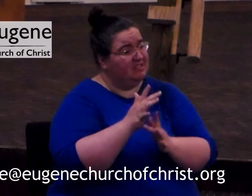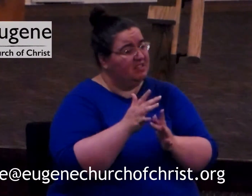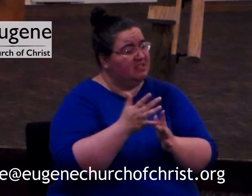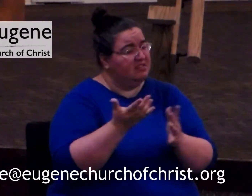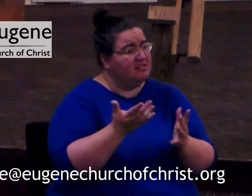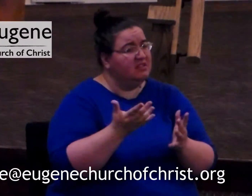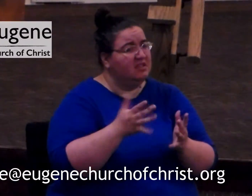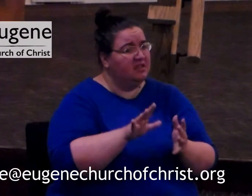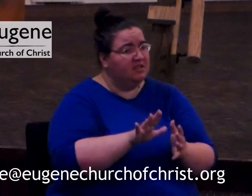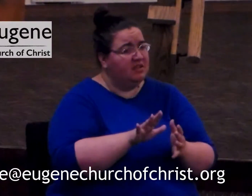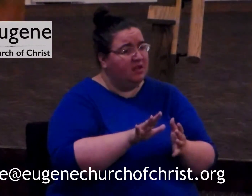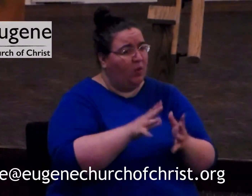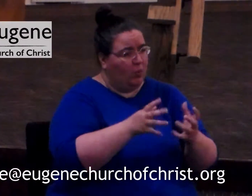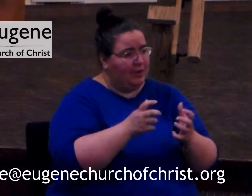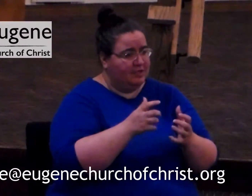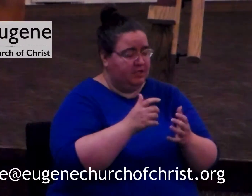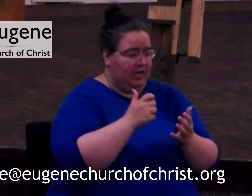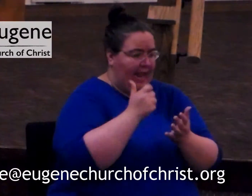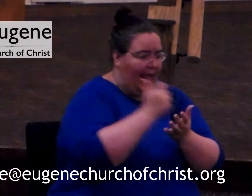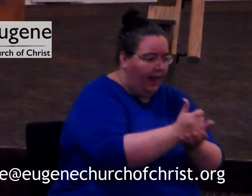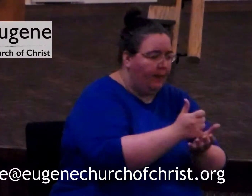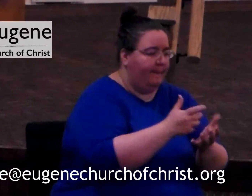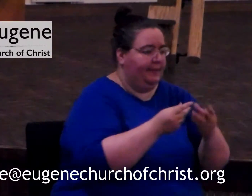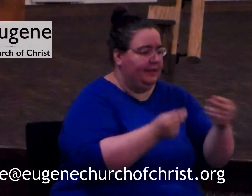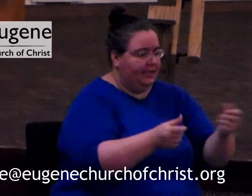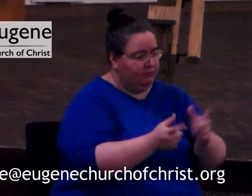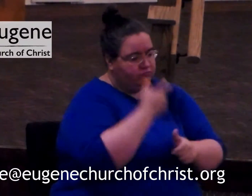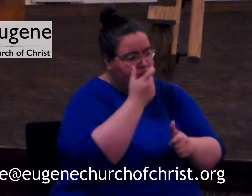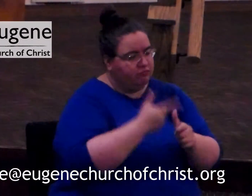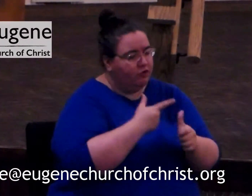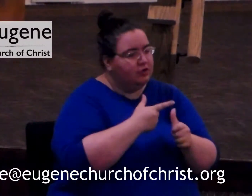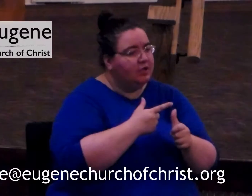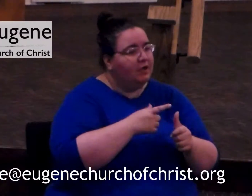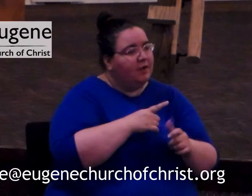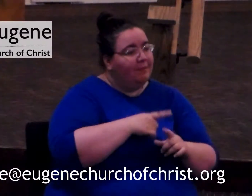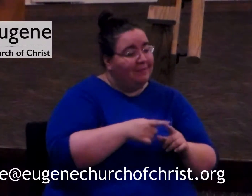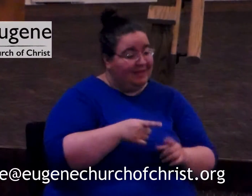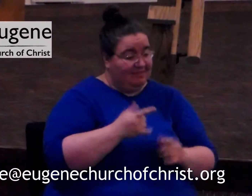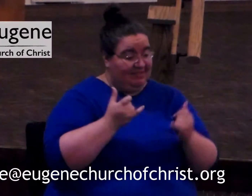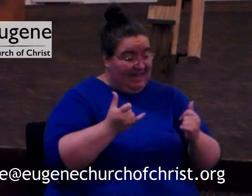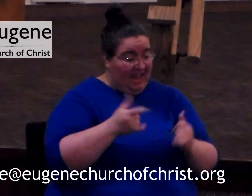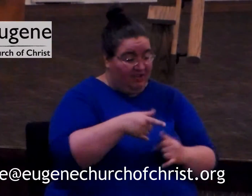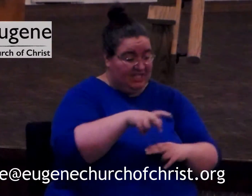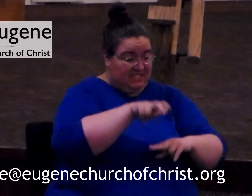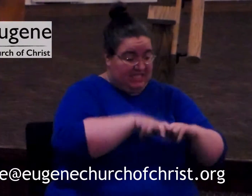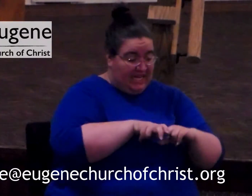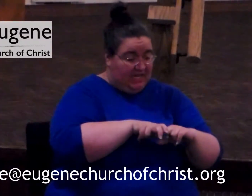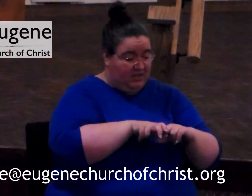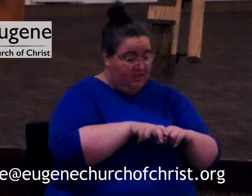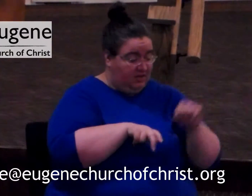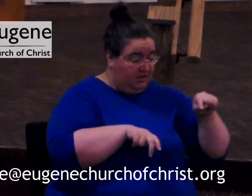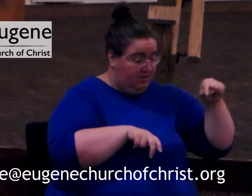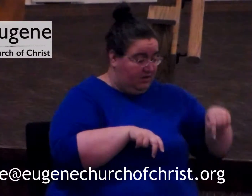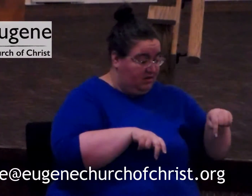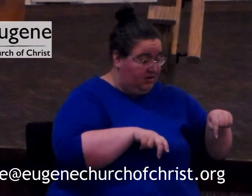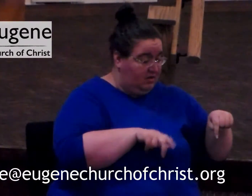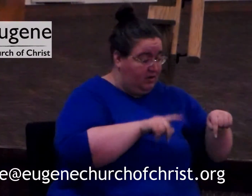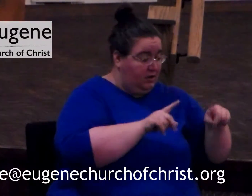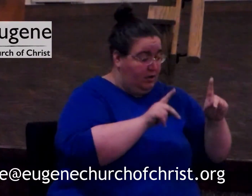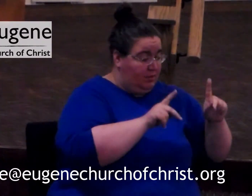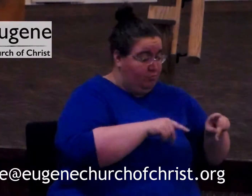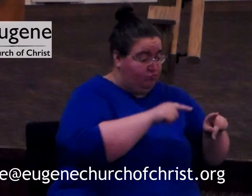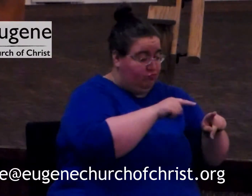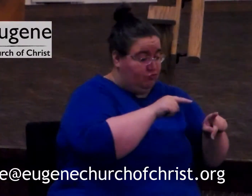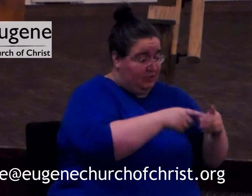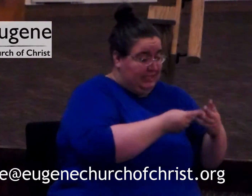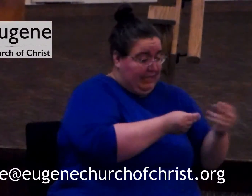one that is the first to help and to heal. But as he sits here between someone that he has likely healed of leprosy and someone that he has definitely healed of